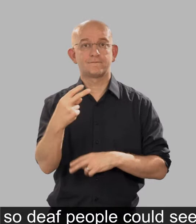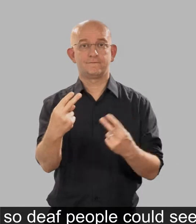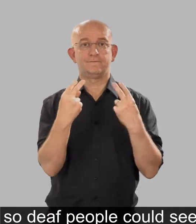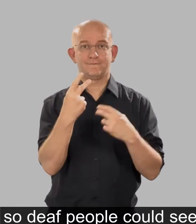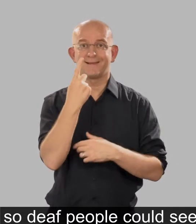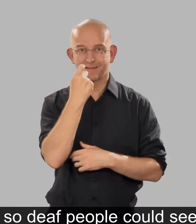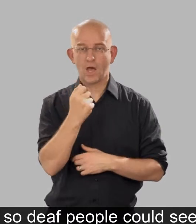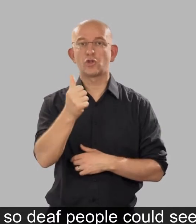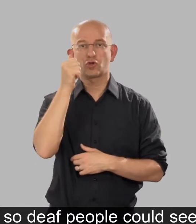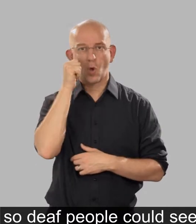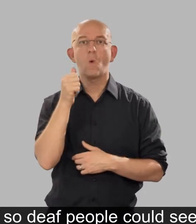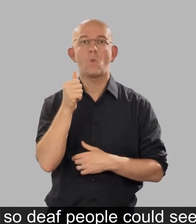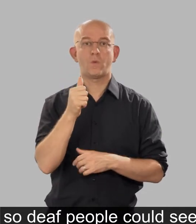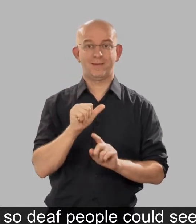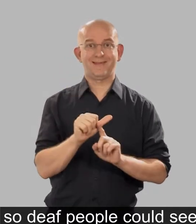when it was their turn to be seen.